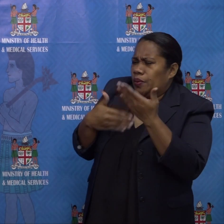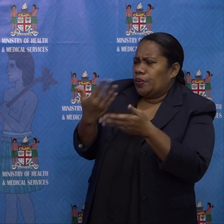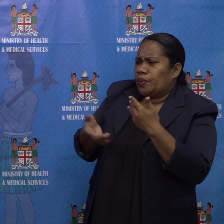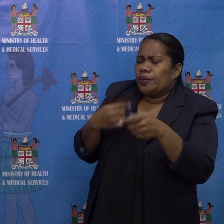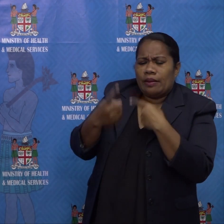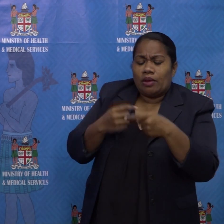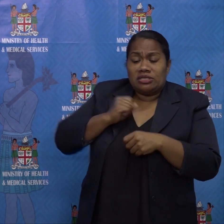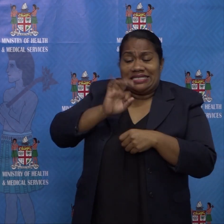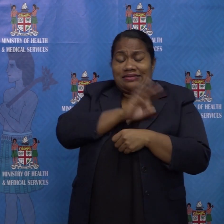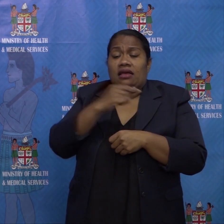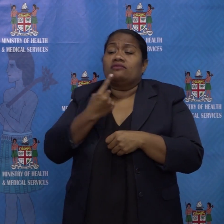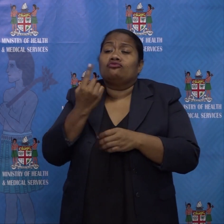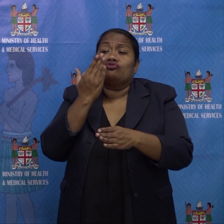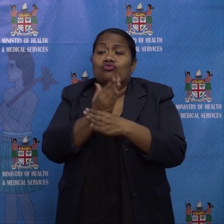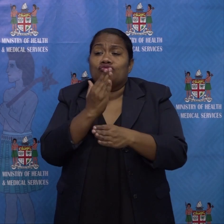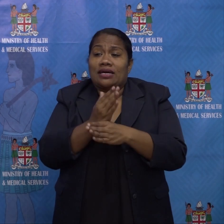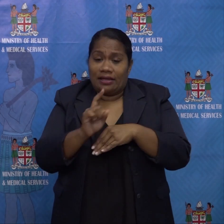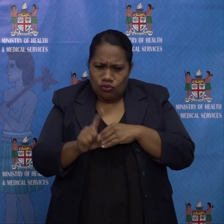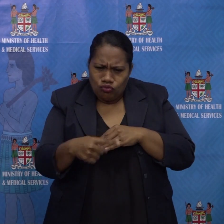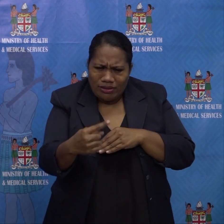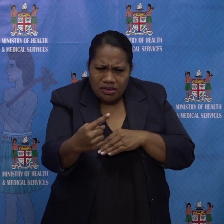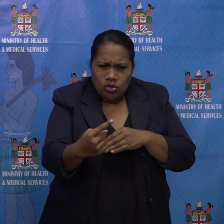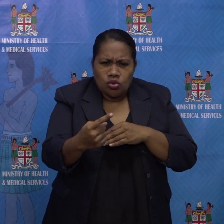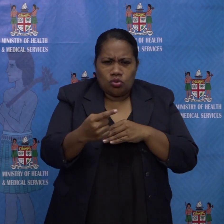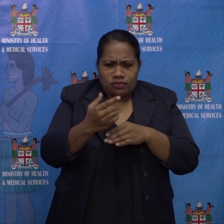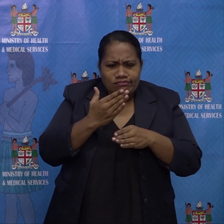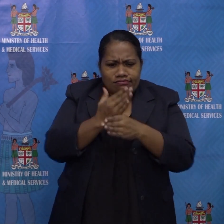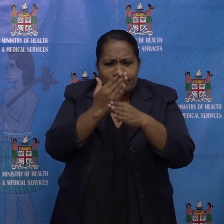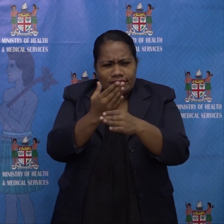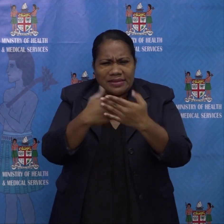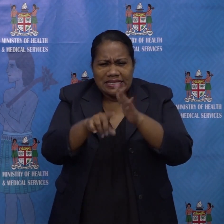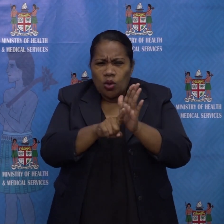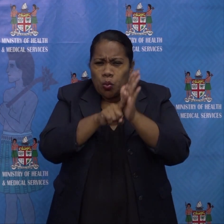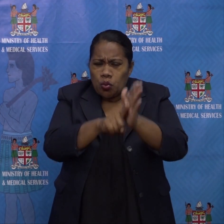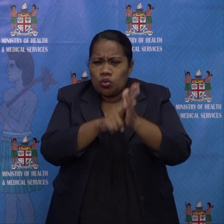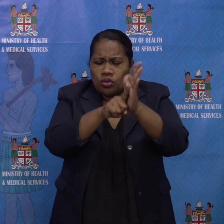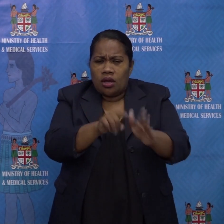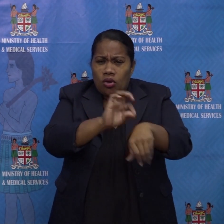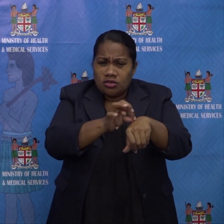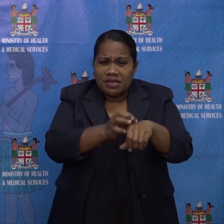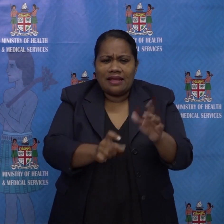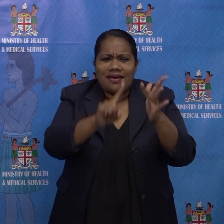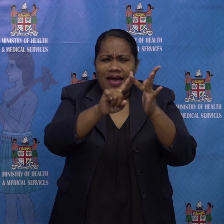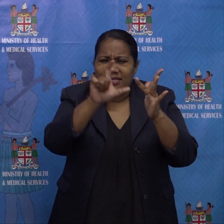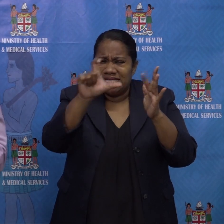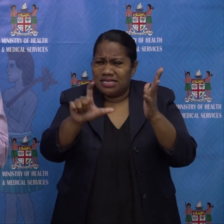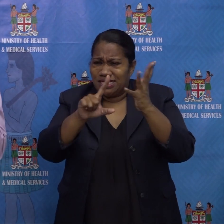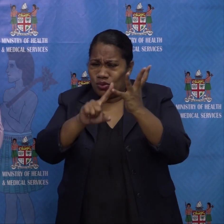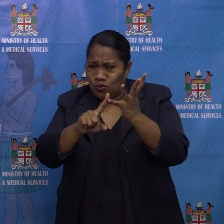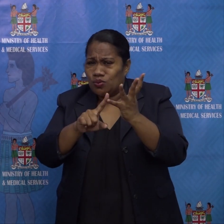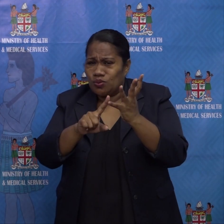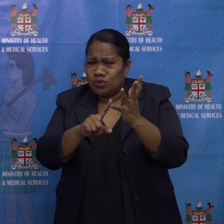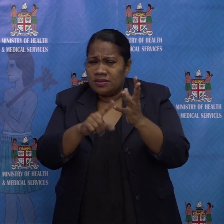who will actually work to continue to manage the Lota Hospital and the ICU that will be operational, ICU